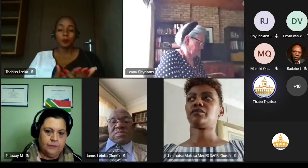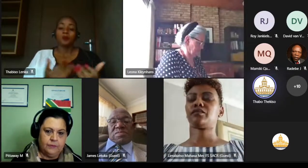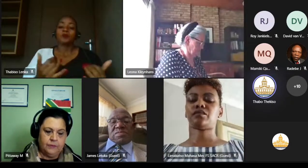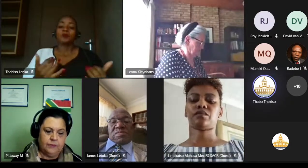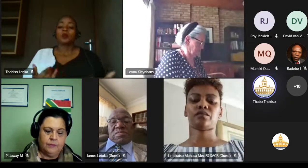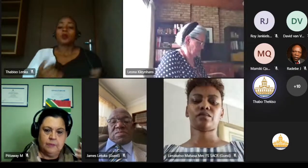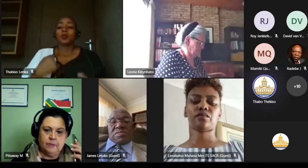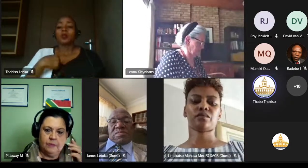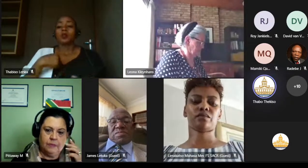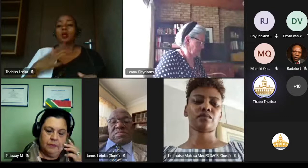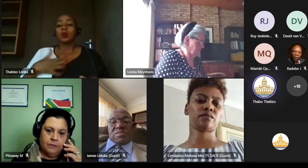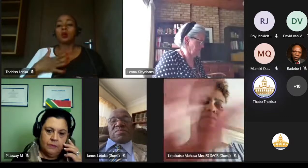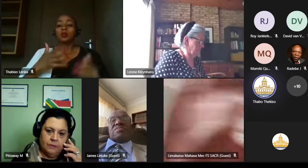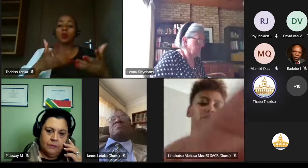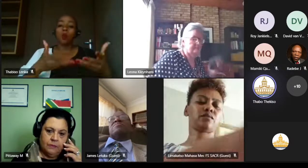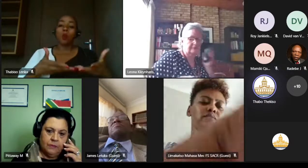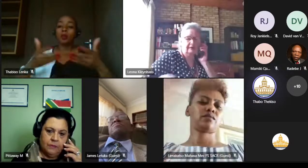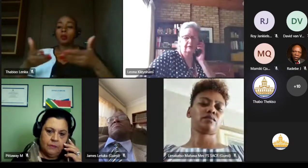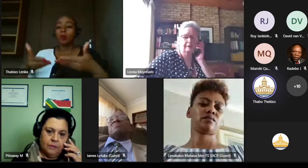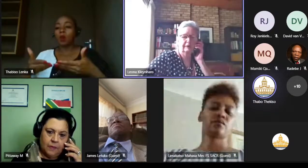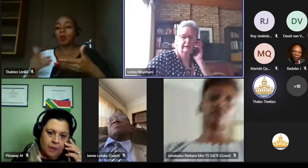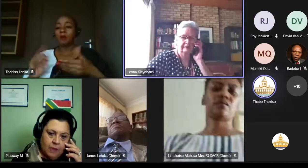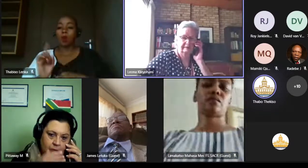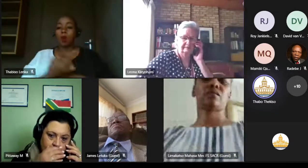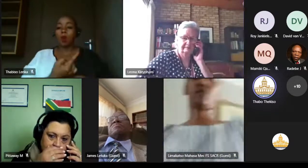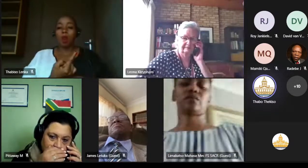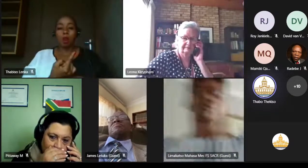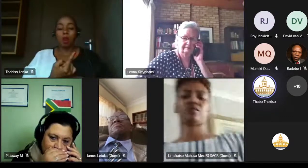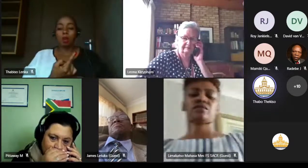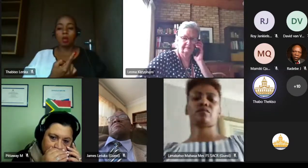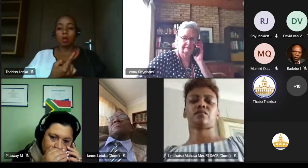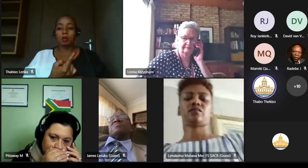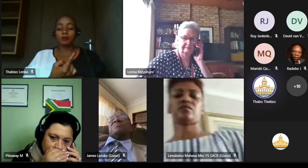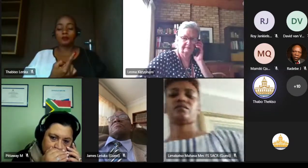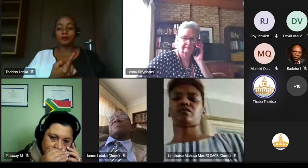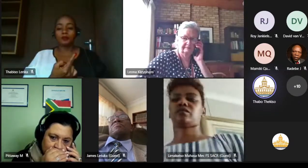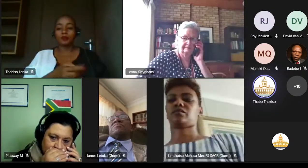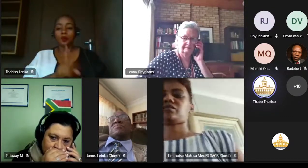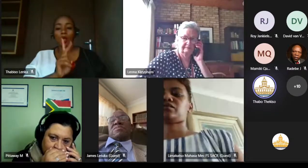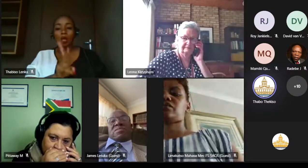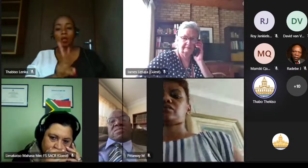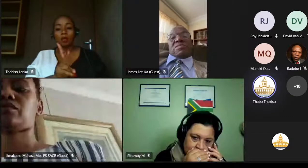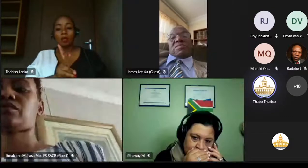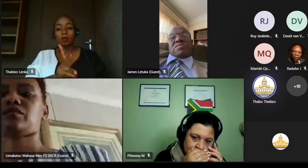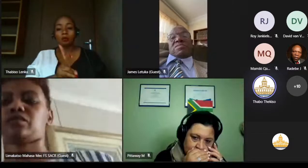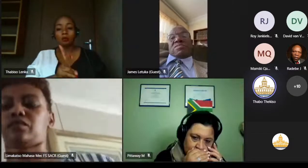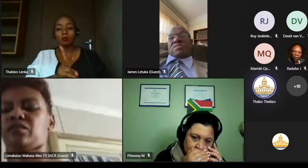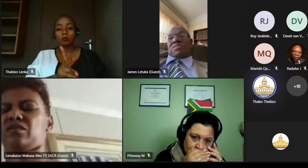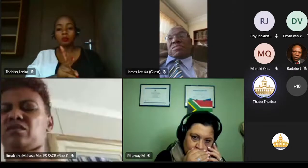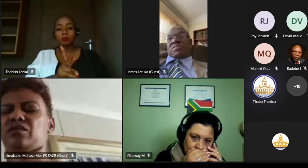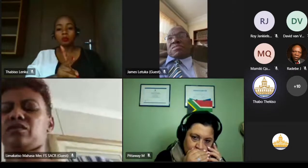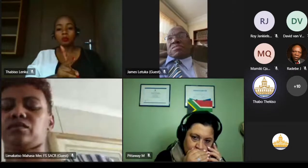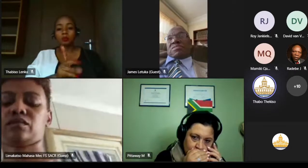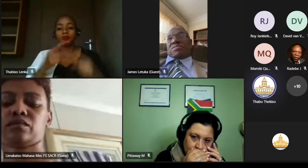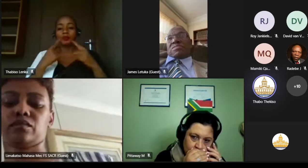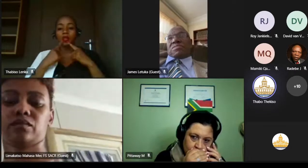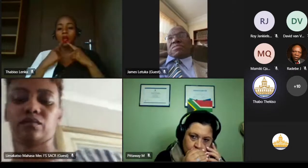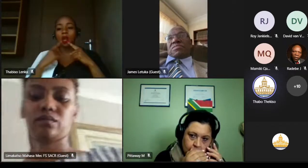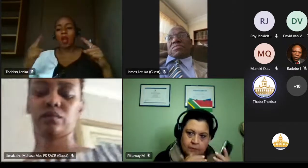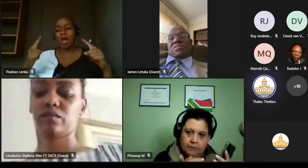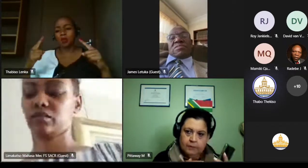Let me welcome all of you, honorable members, and just a few